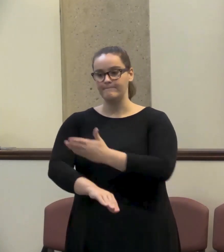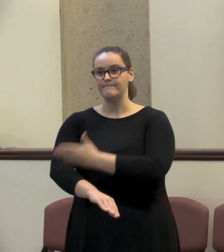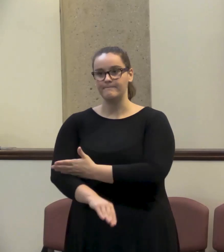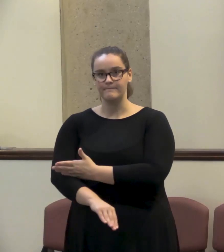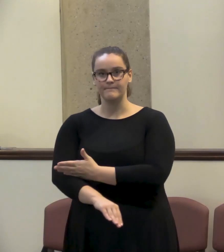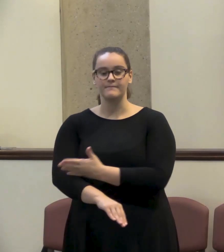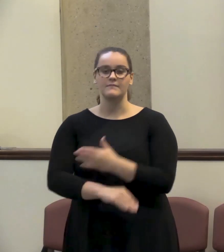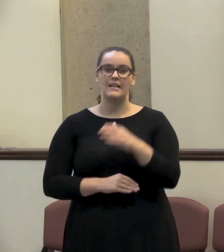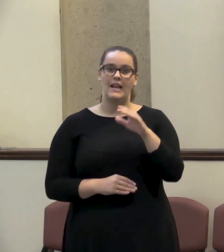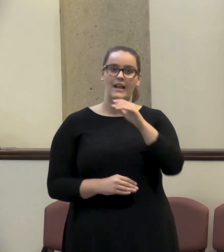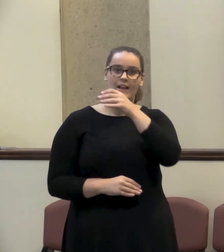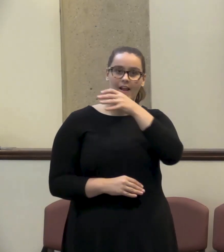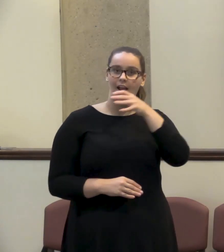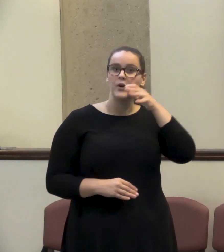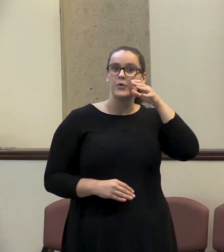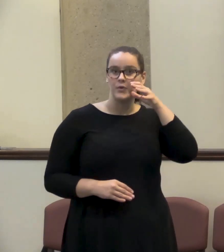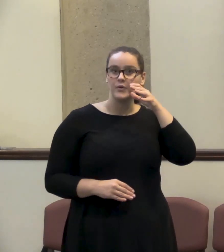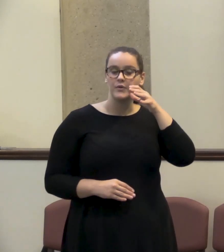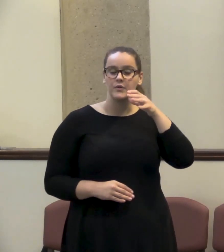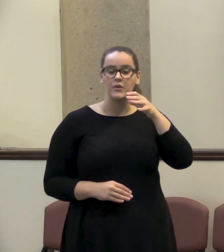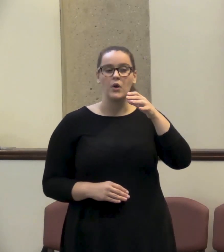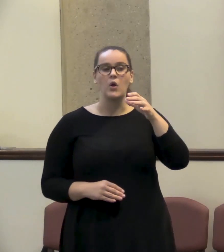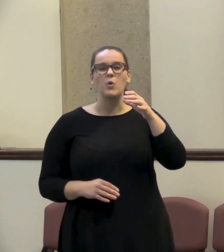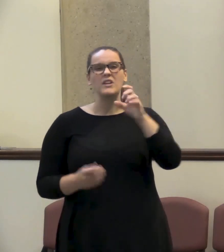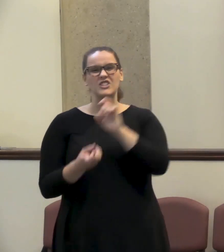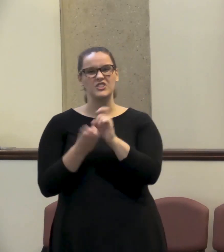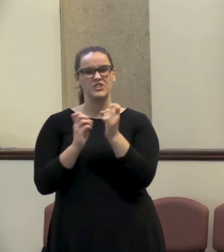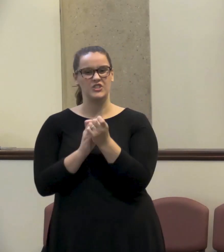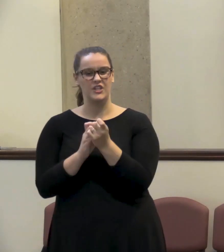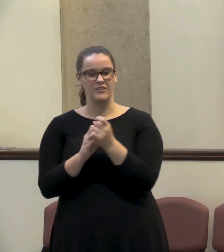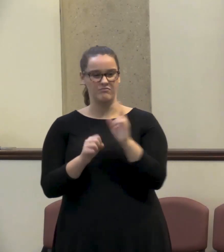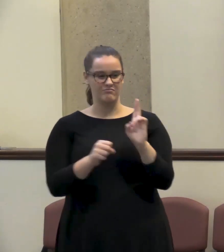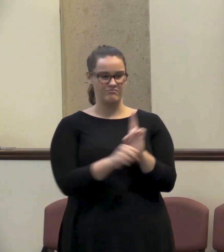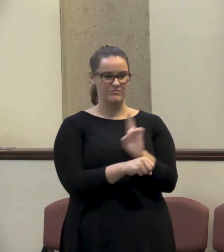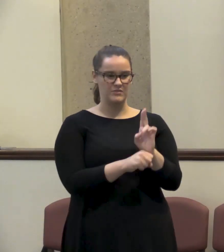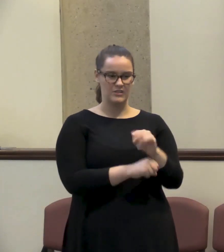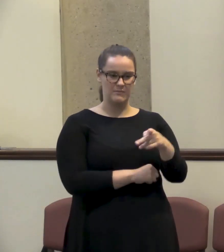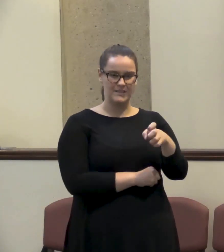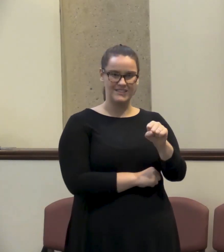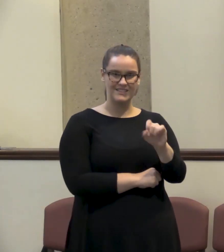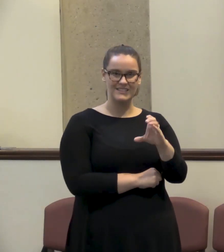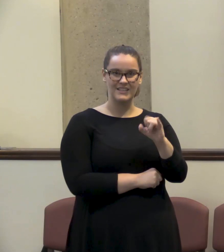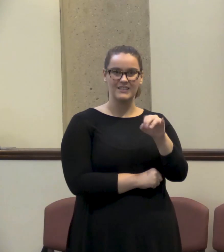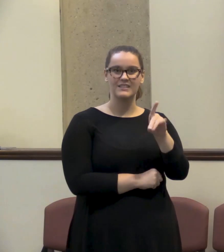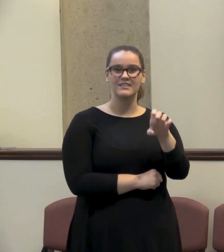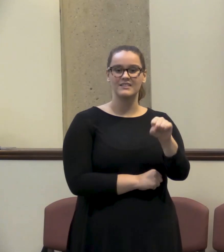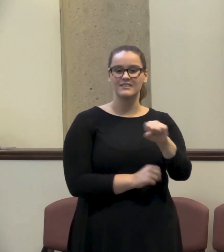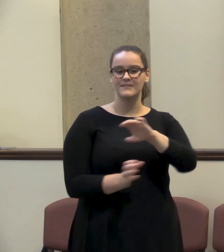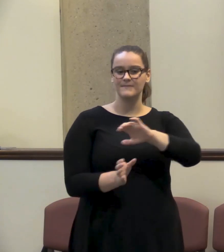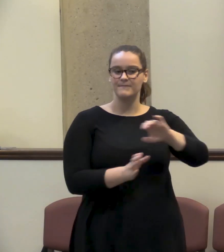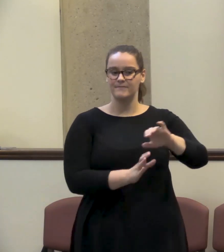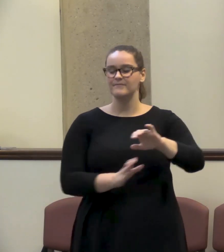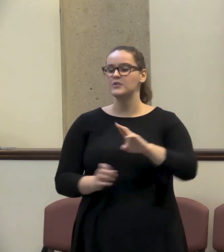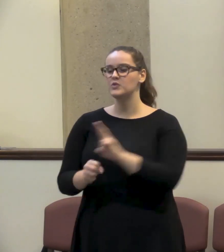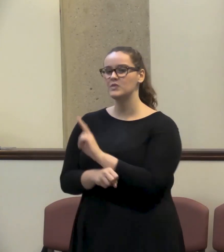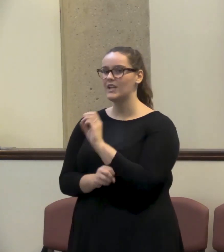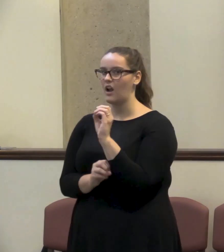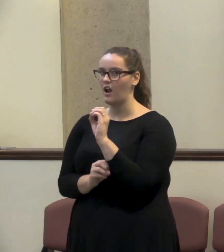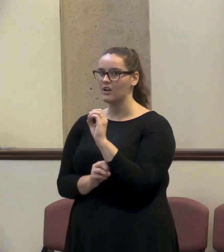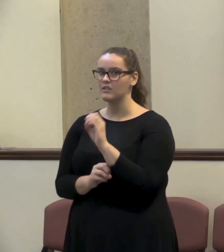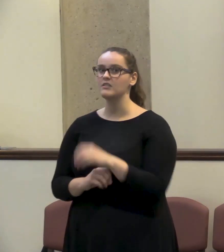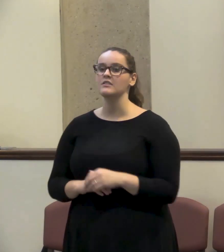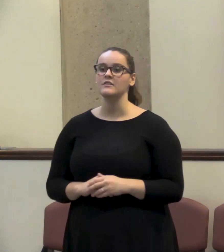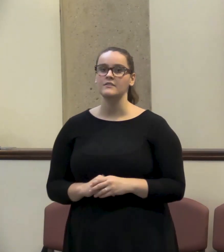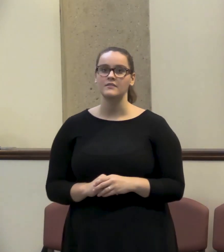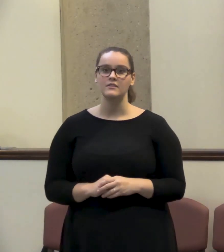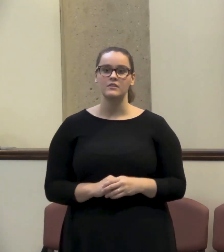of agriculture, we can move them away from pesticides. I believed in the residential pesticide bill we passed here, and we